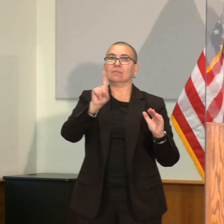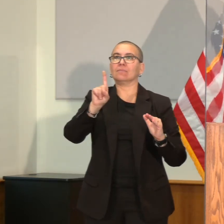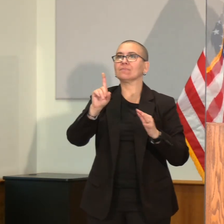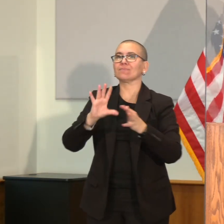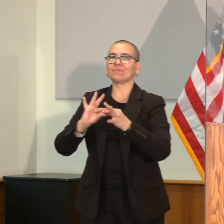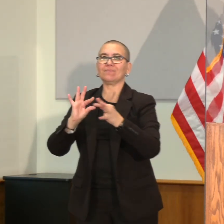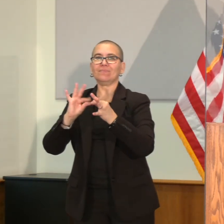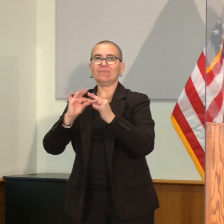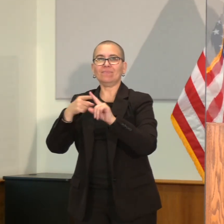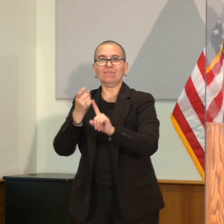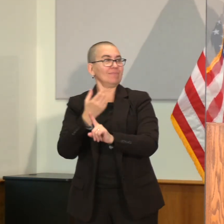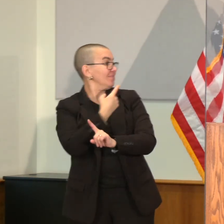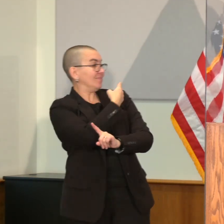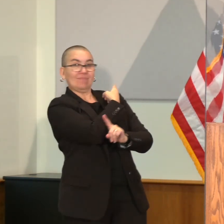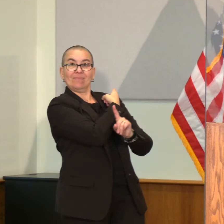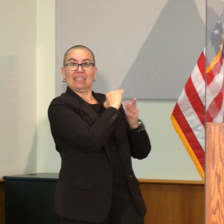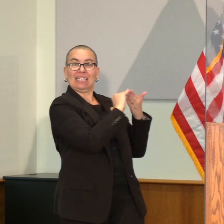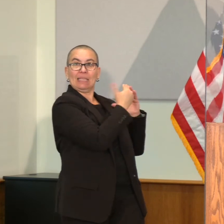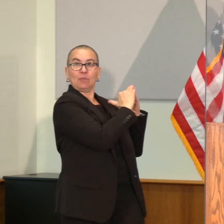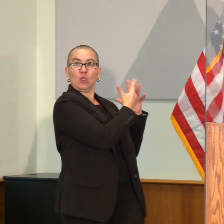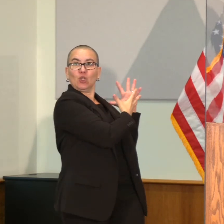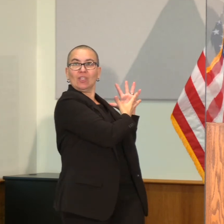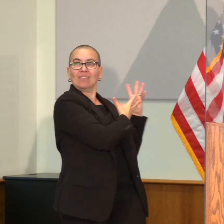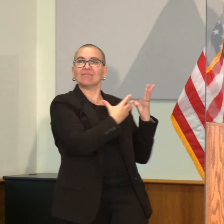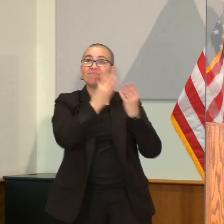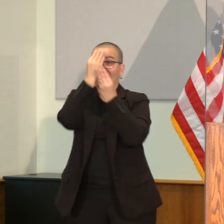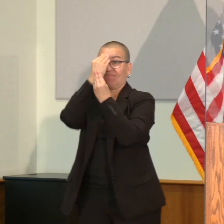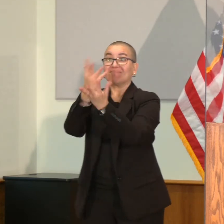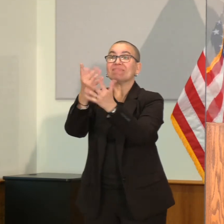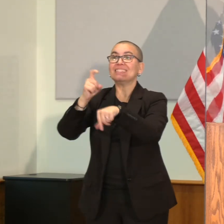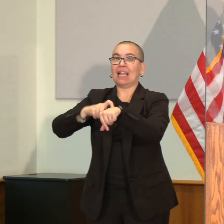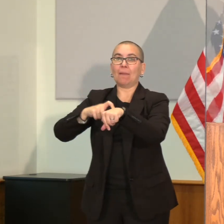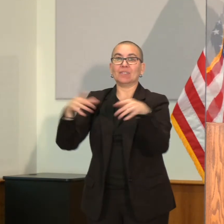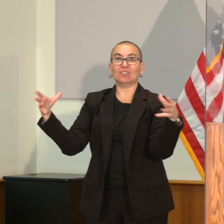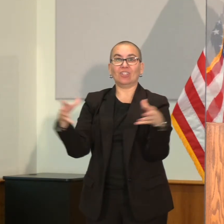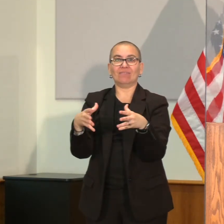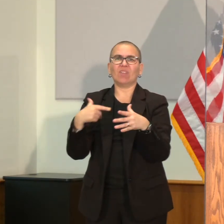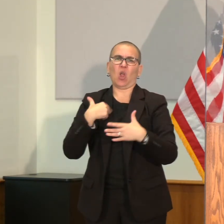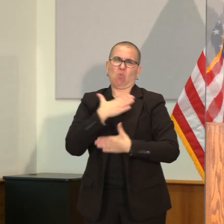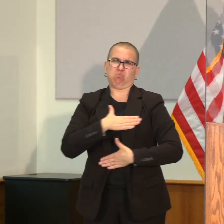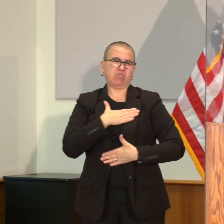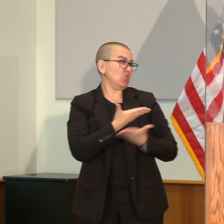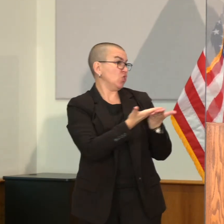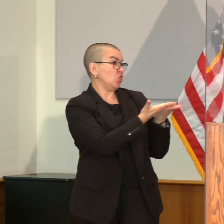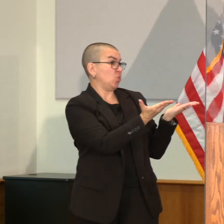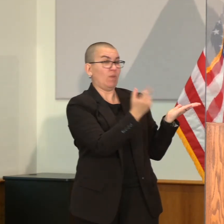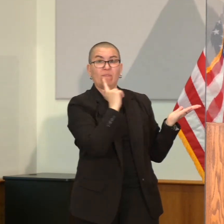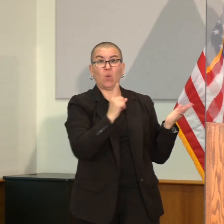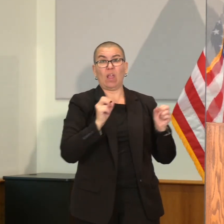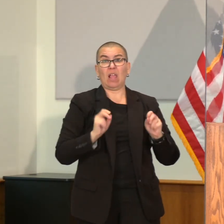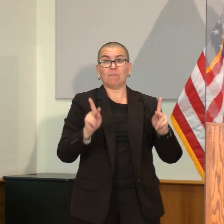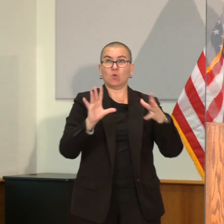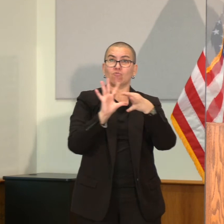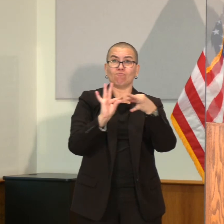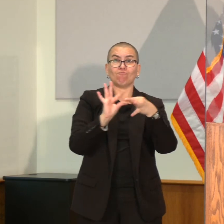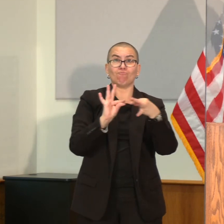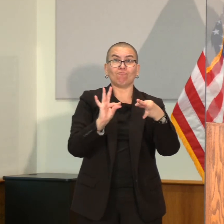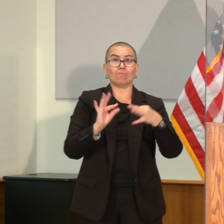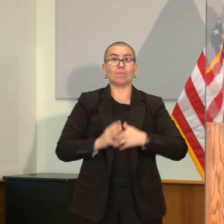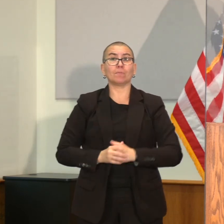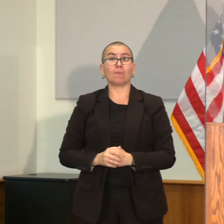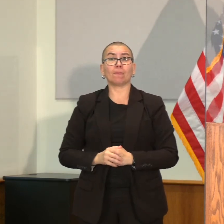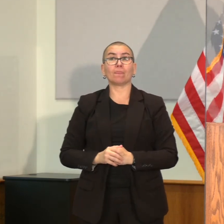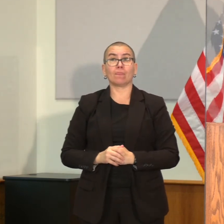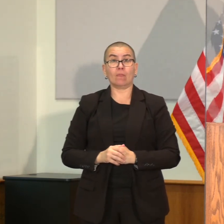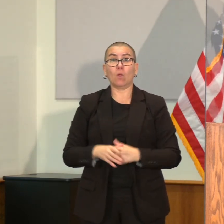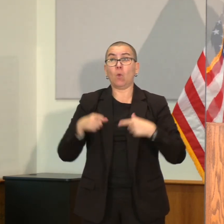represent to try and come to a workable solution. So I appreciate all of you, and I would just add as a note to all of you. As we work on this